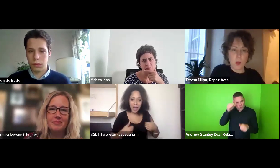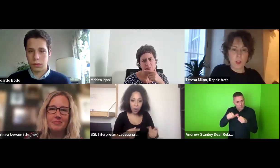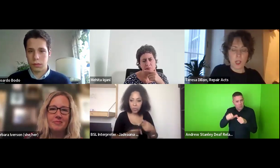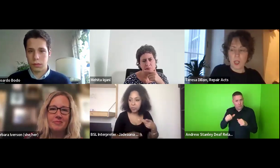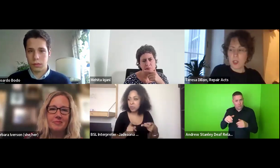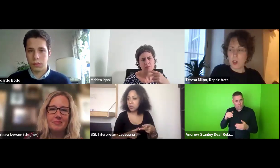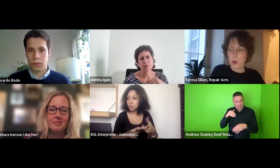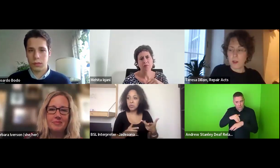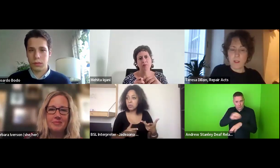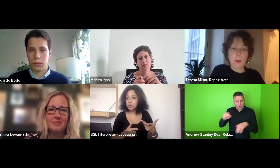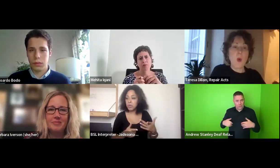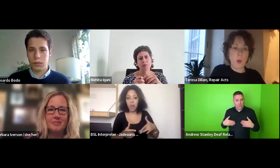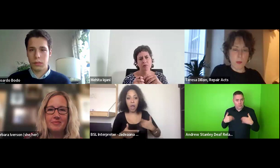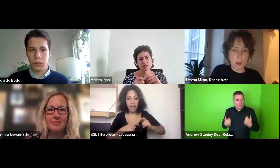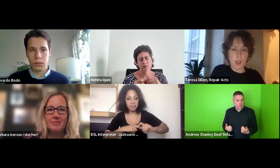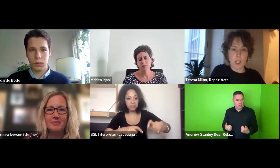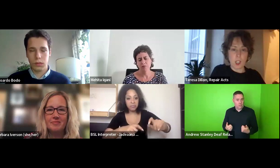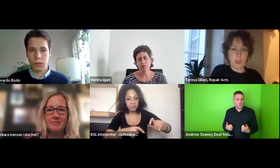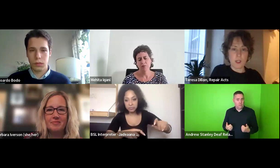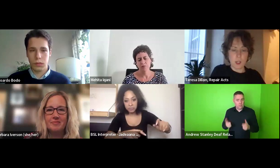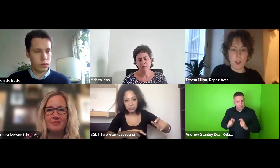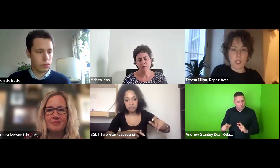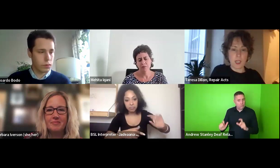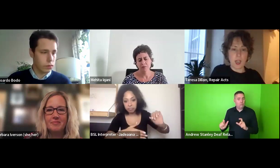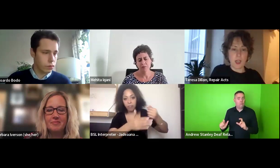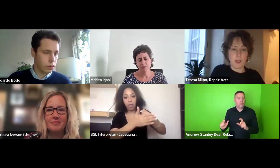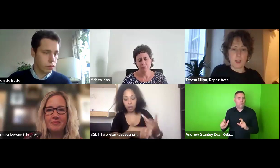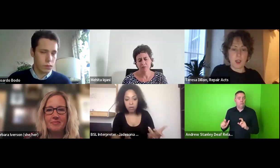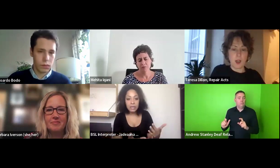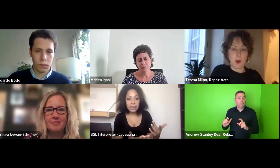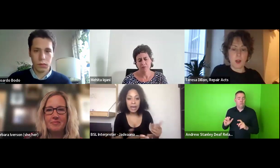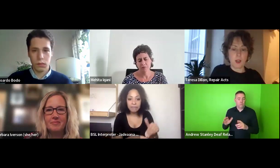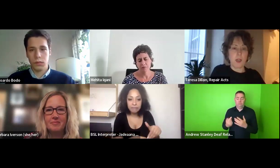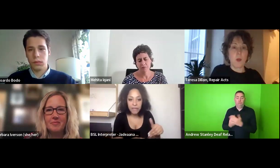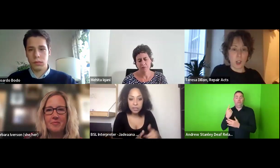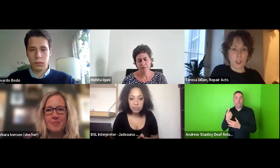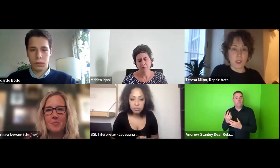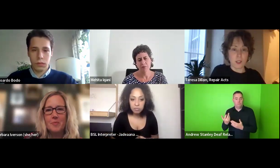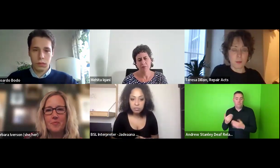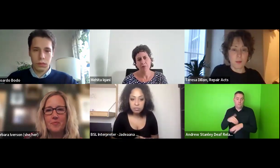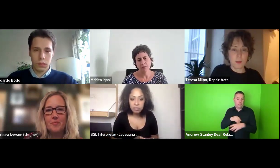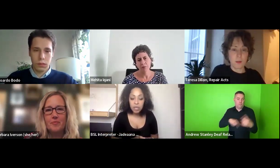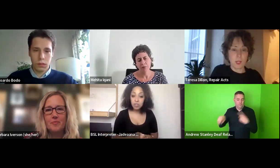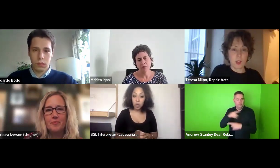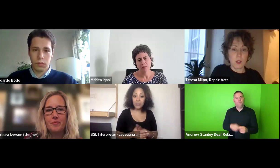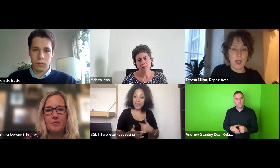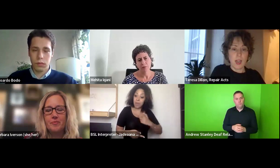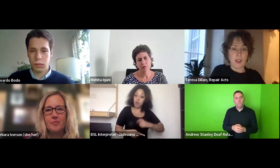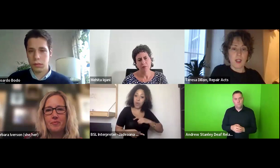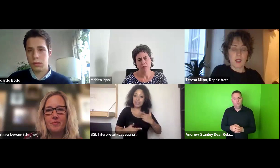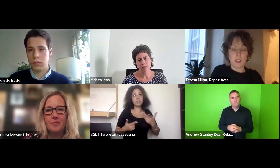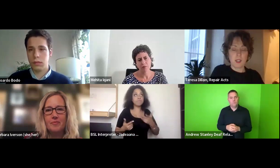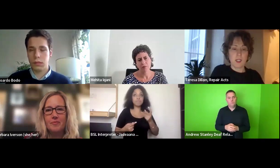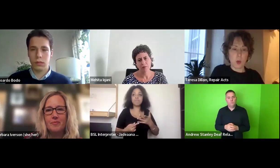kind of almost, you know, flipping what we privilege in society as key workers, you know.